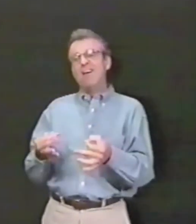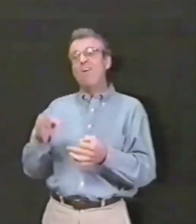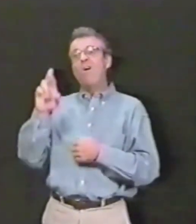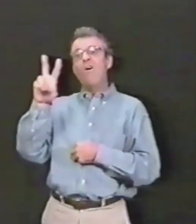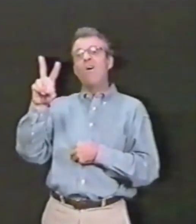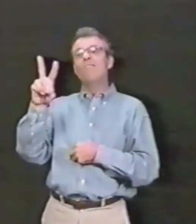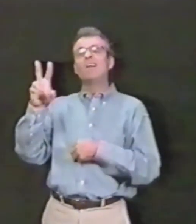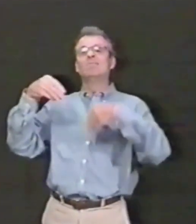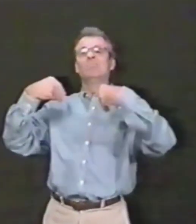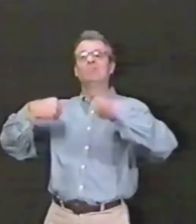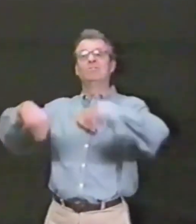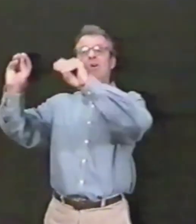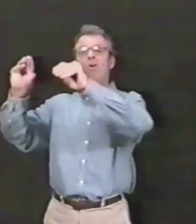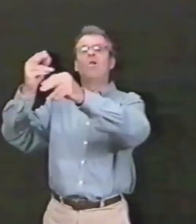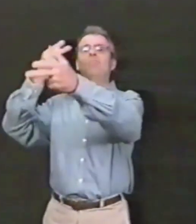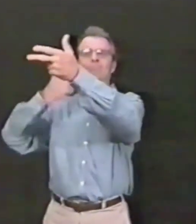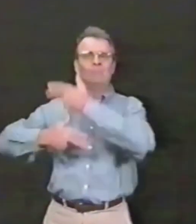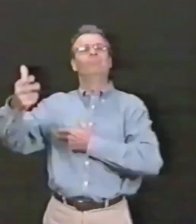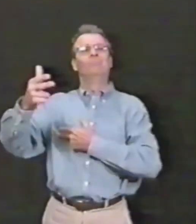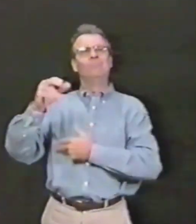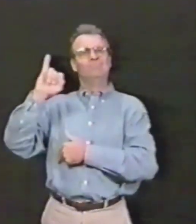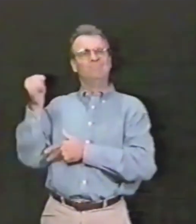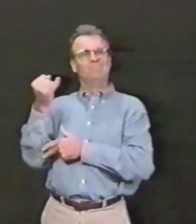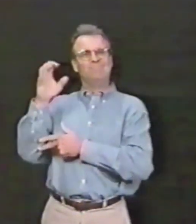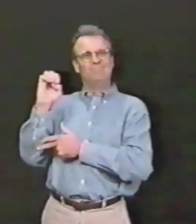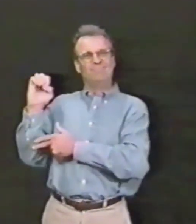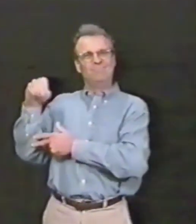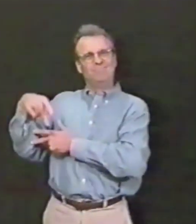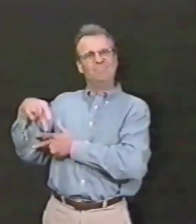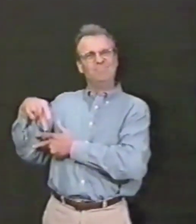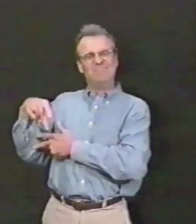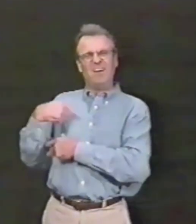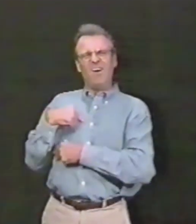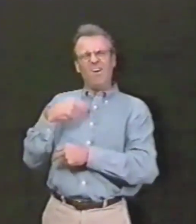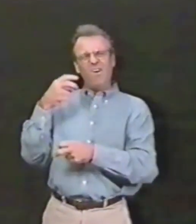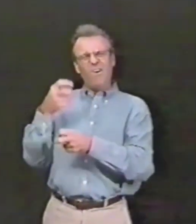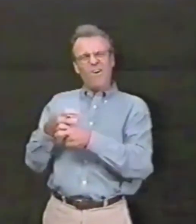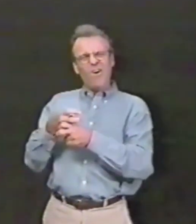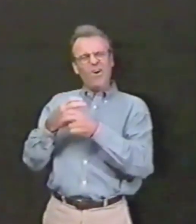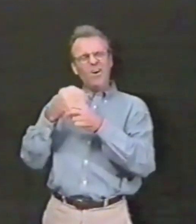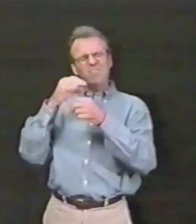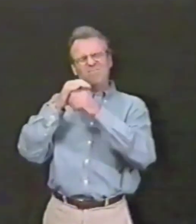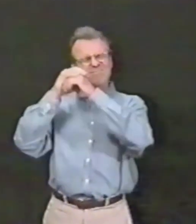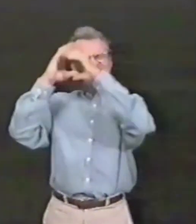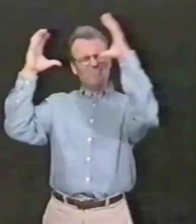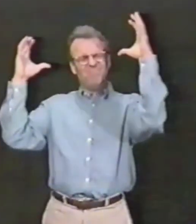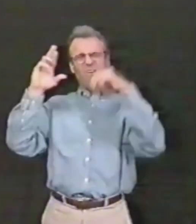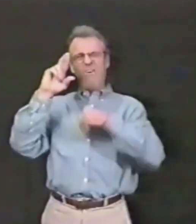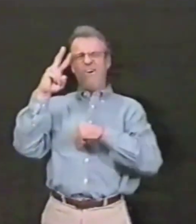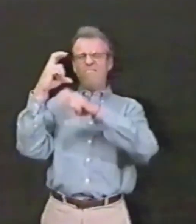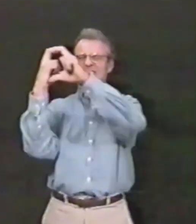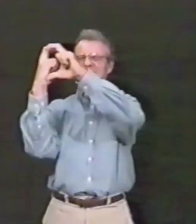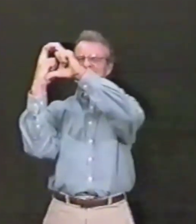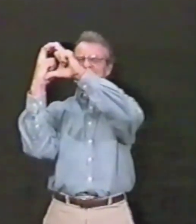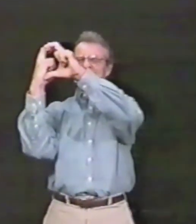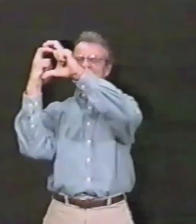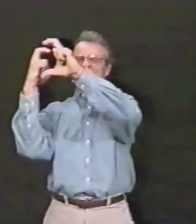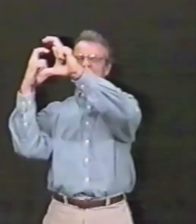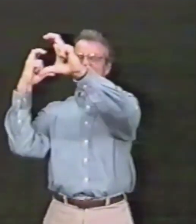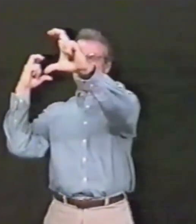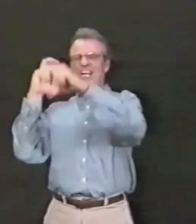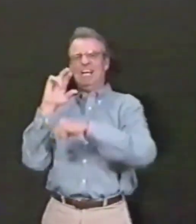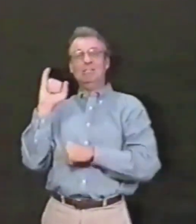to ask me in the morning to borrow the car. So I decided to trade it in for a Jeep, which is